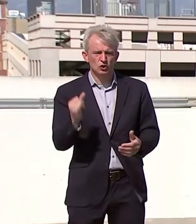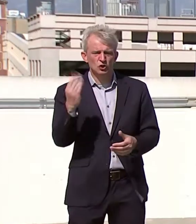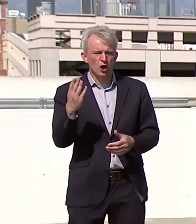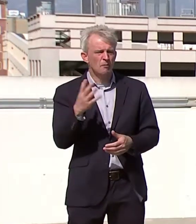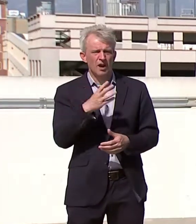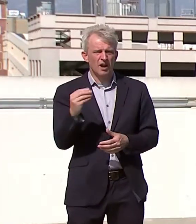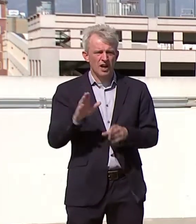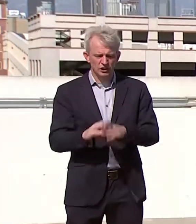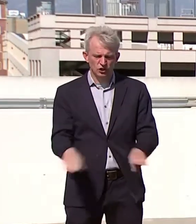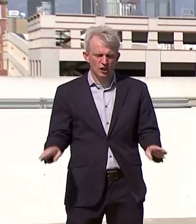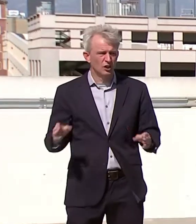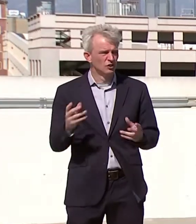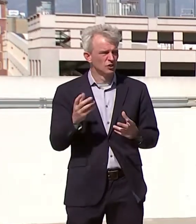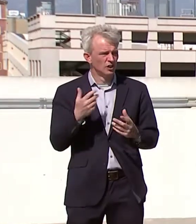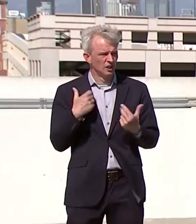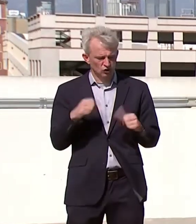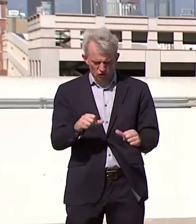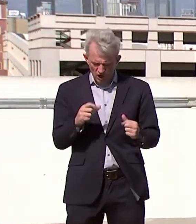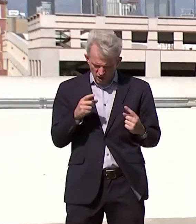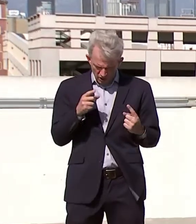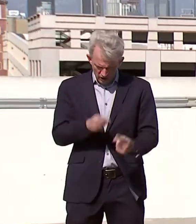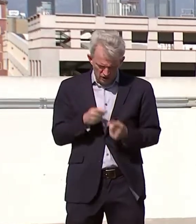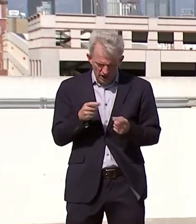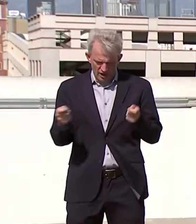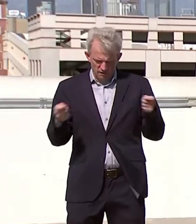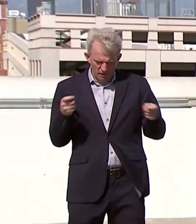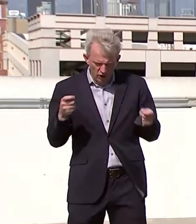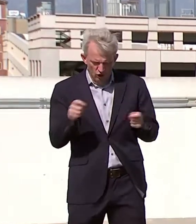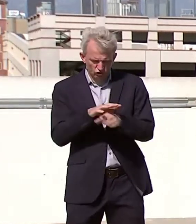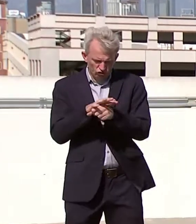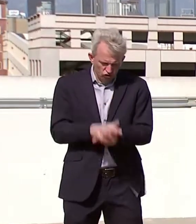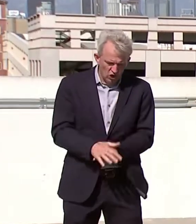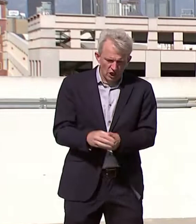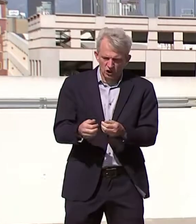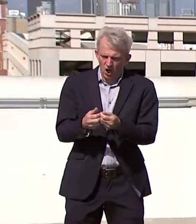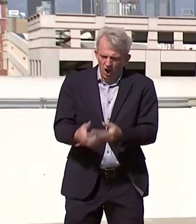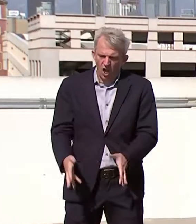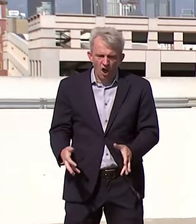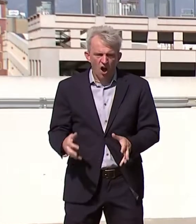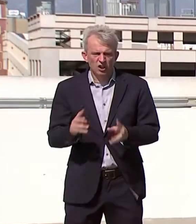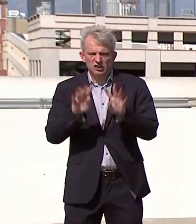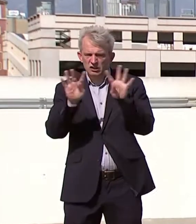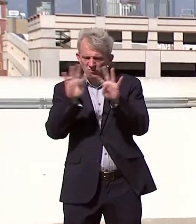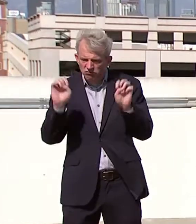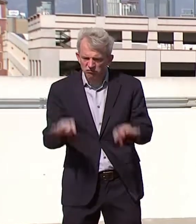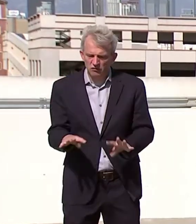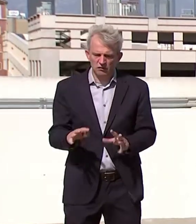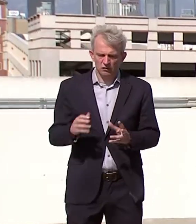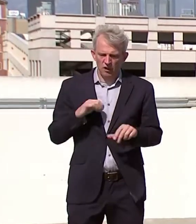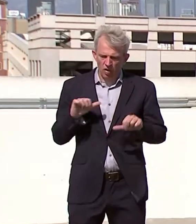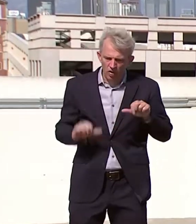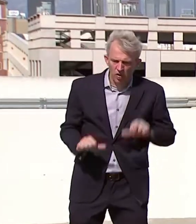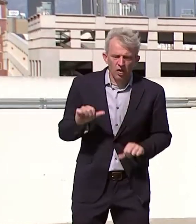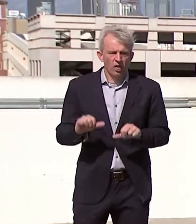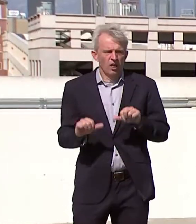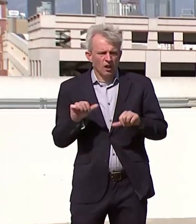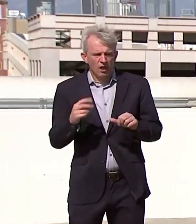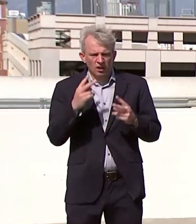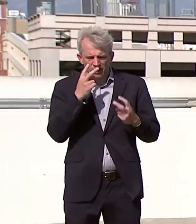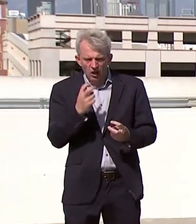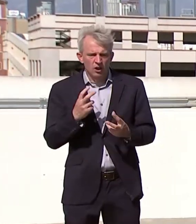children dealing with stress, loss, and uncertainty, the magnitude of which most adults have